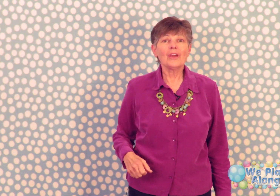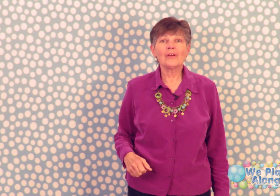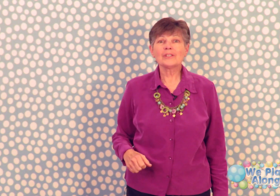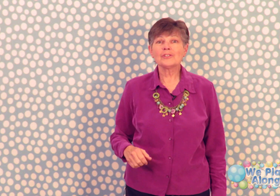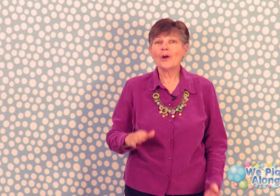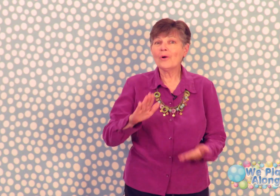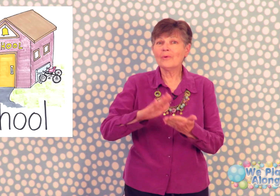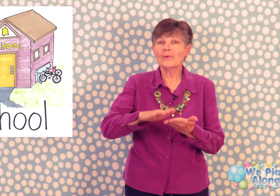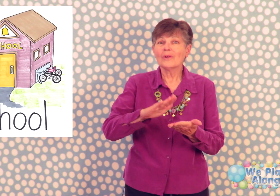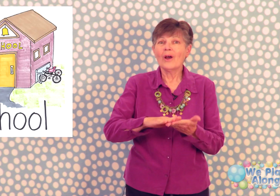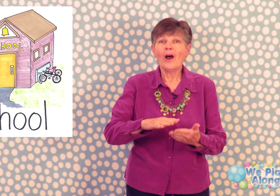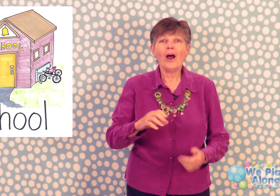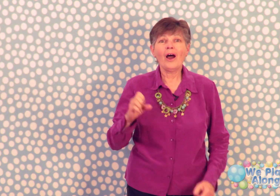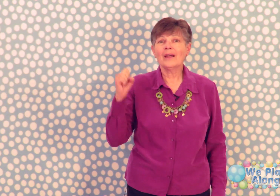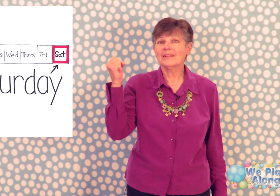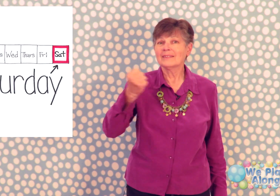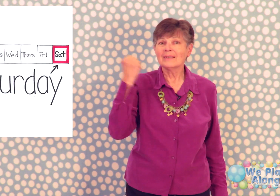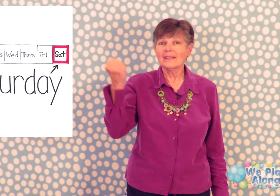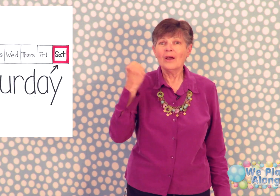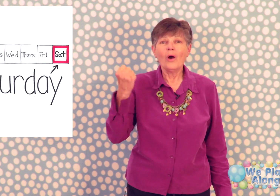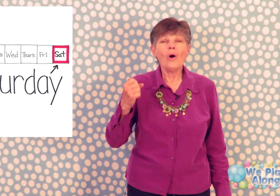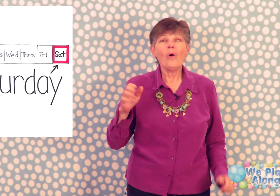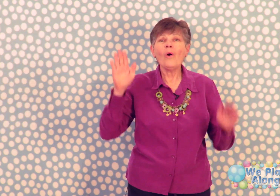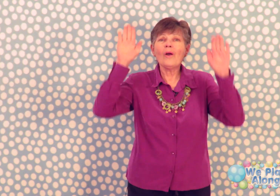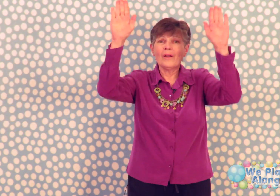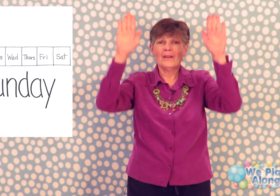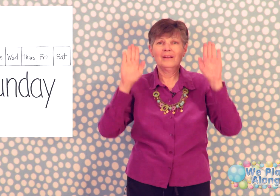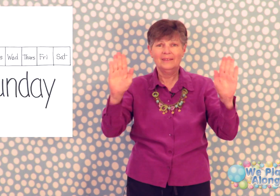there is no on or.